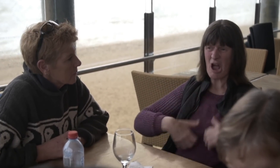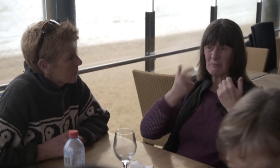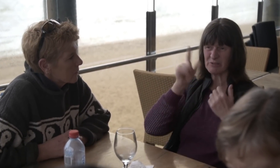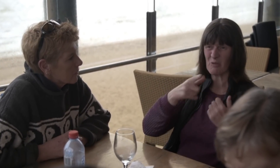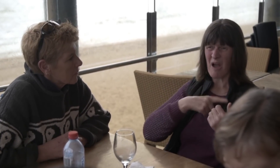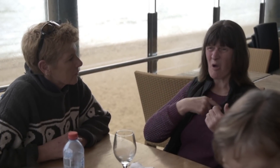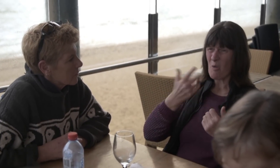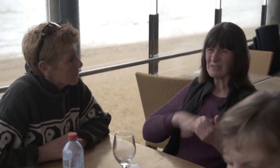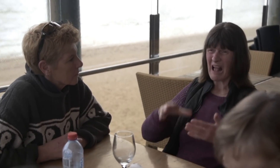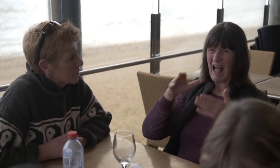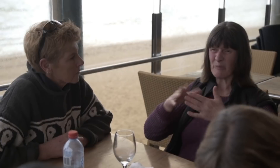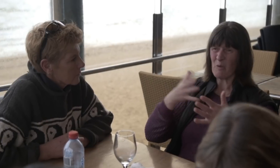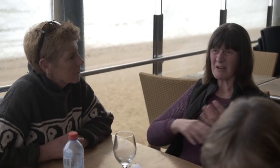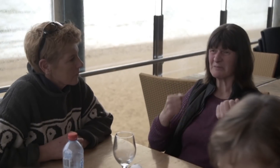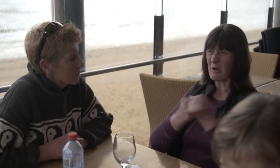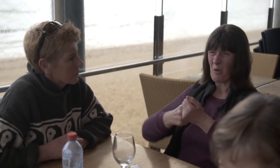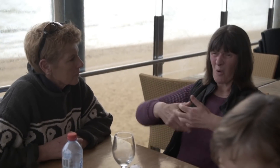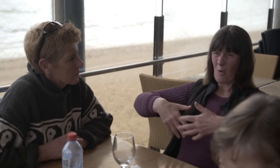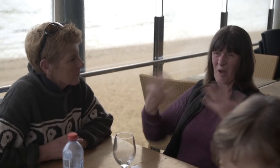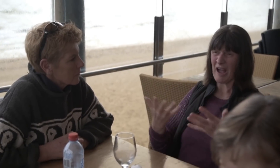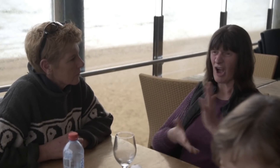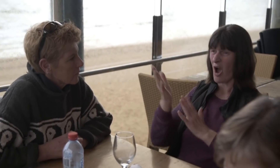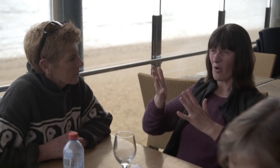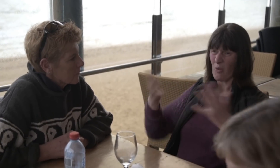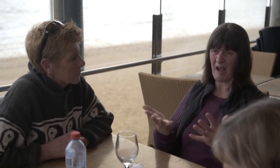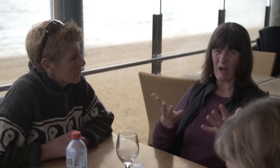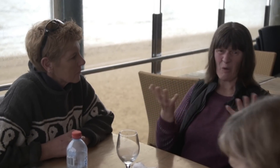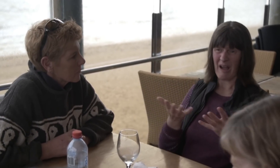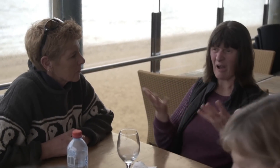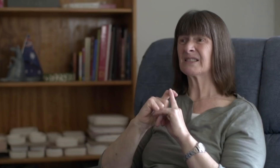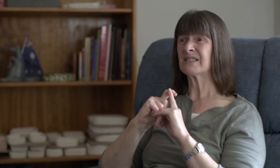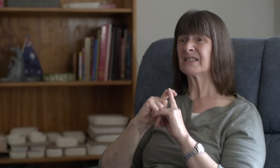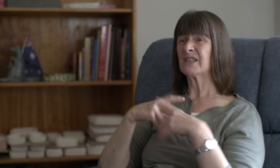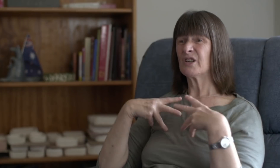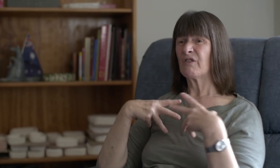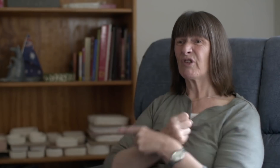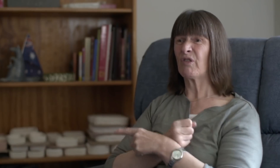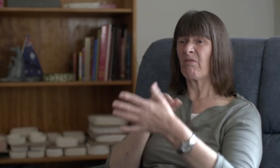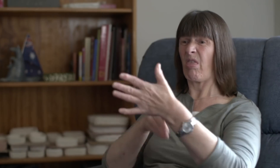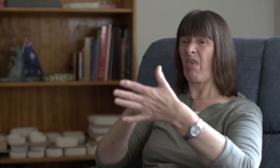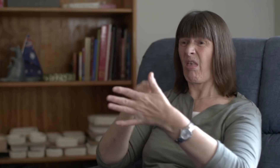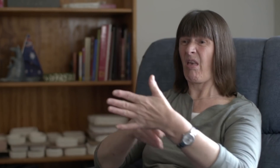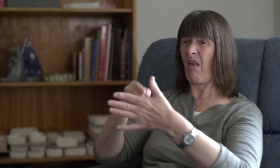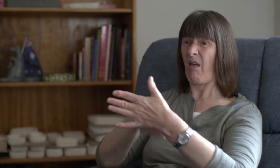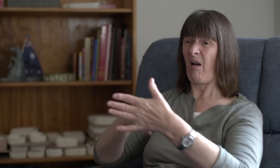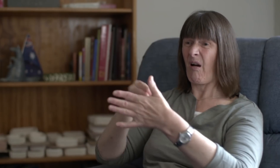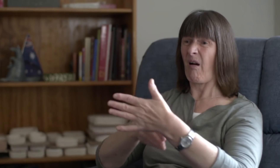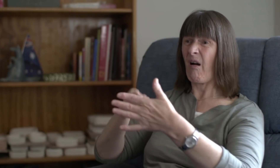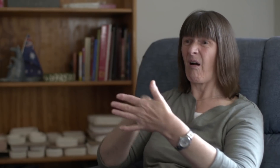person because I wanted support, I wanted help, but there was nowhere for me to go. If you're negative and angry, it can give you mental